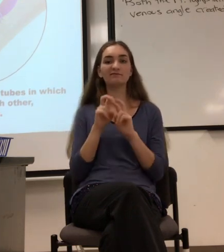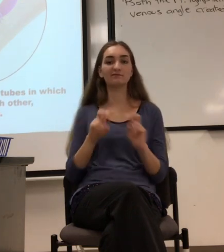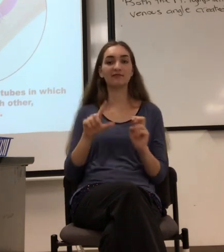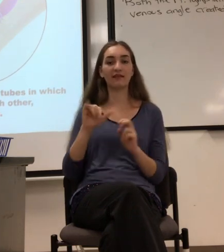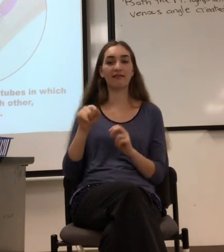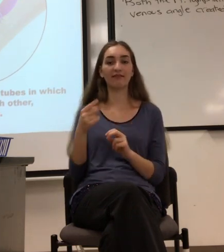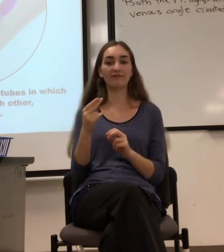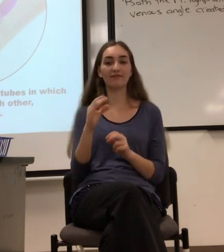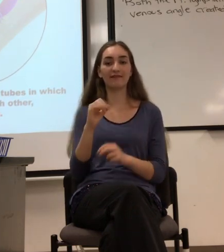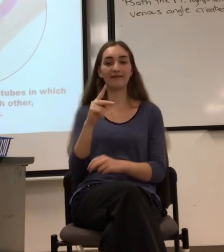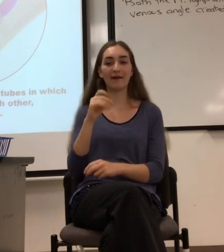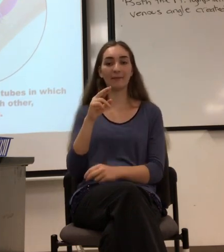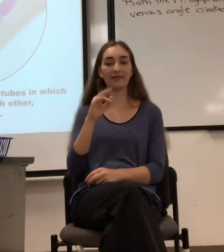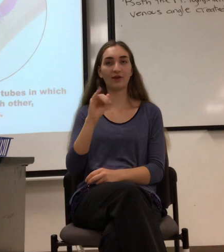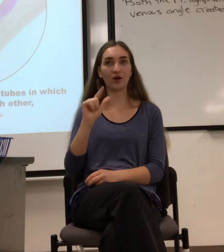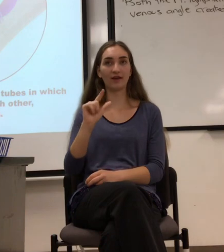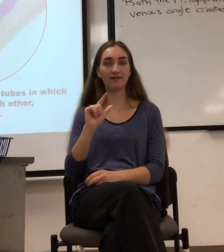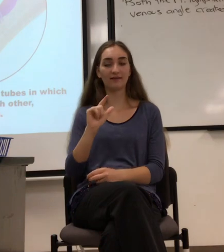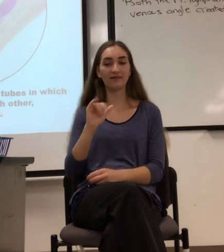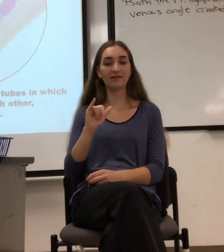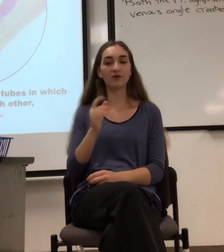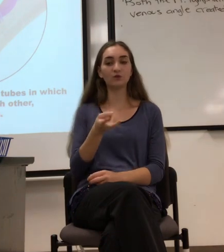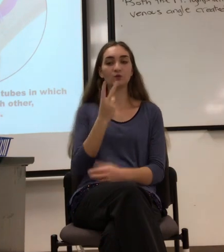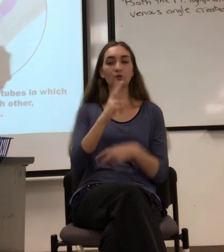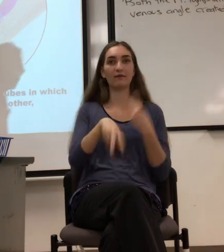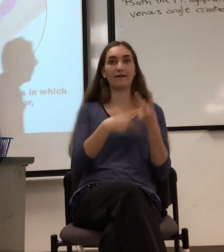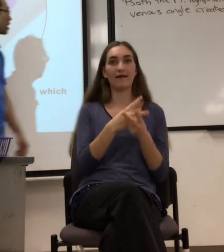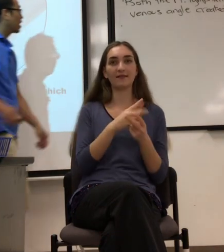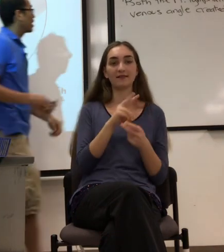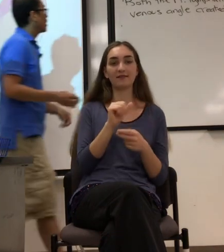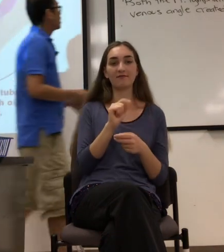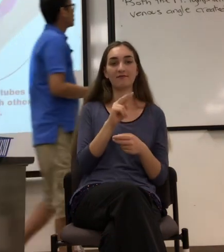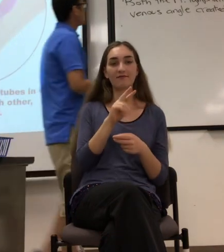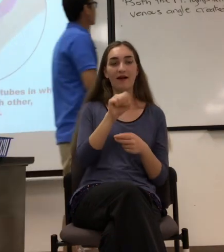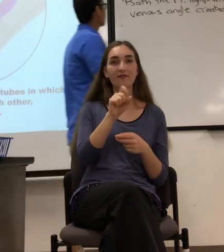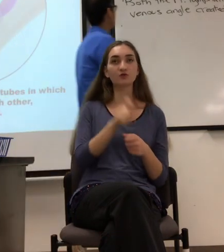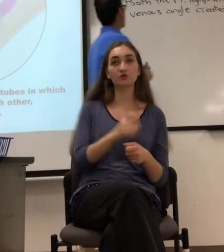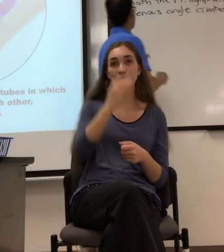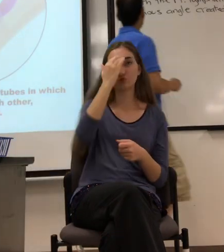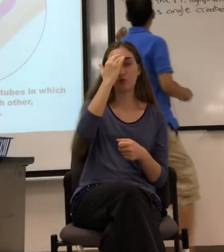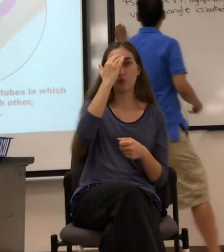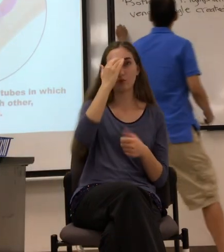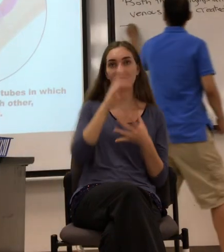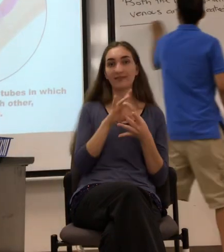kinds of valves to know when you study the lymph capillary.